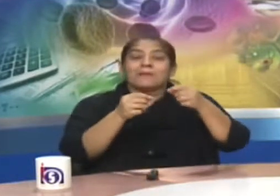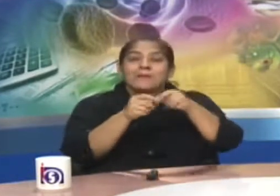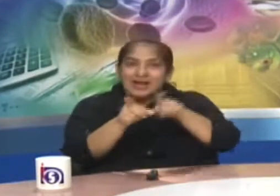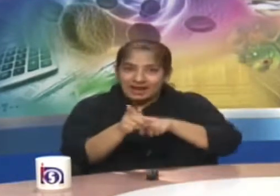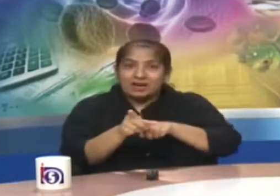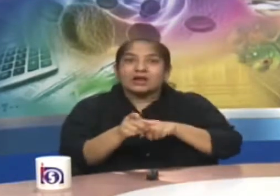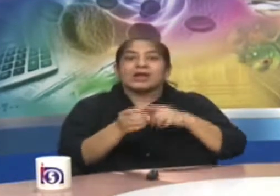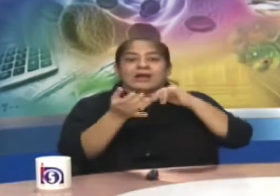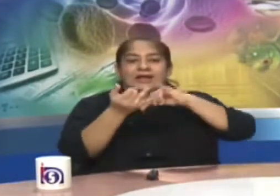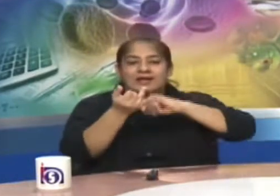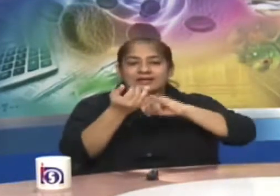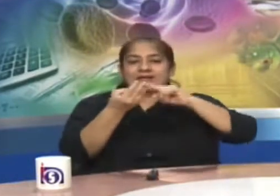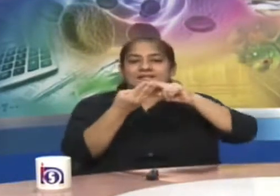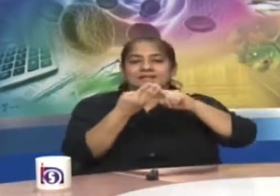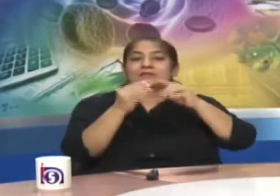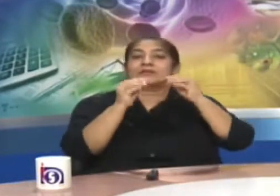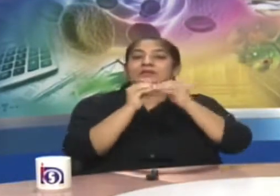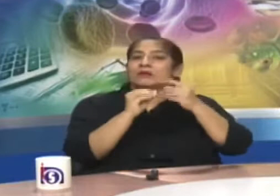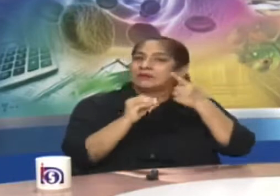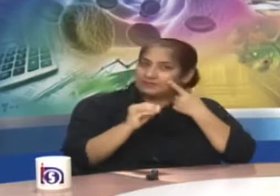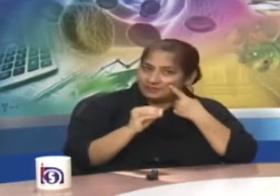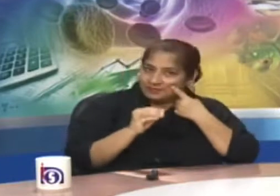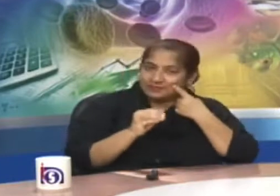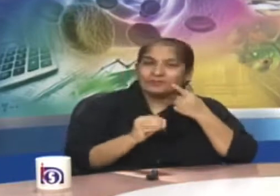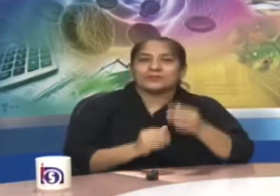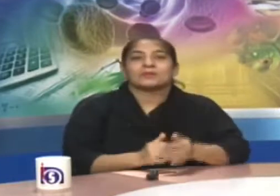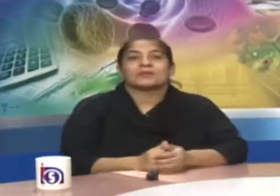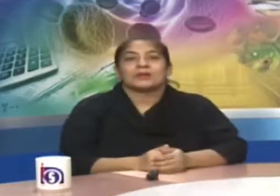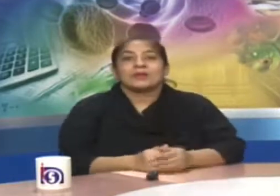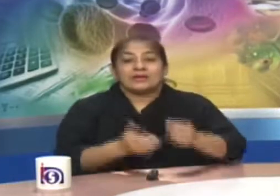And the last row, the first word is managed by